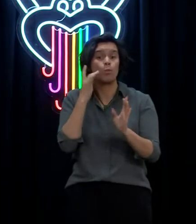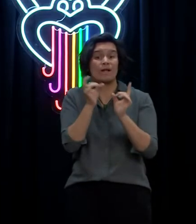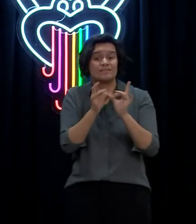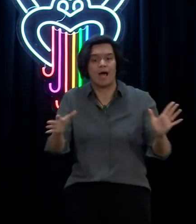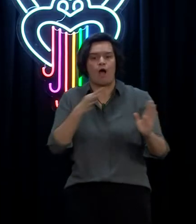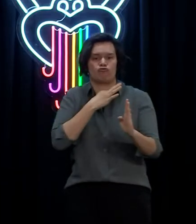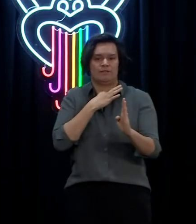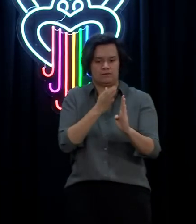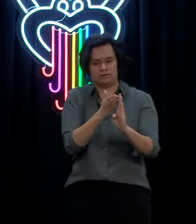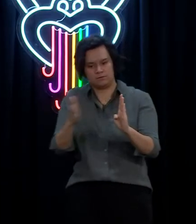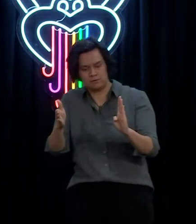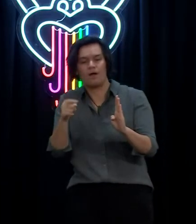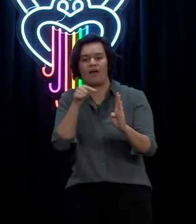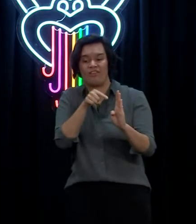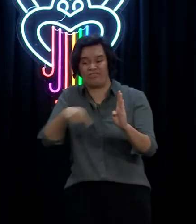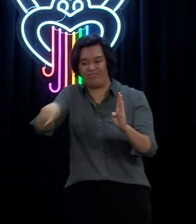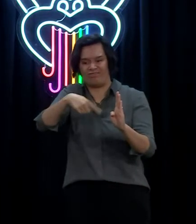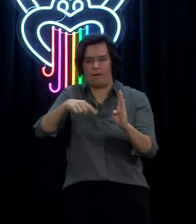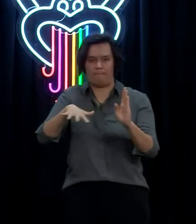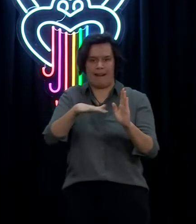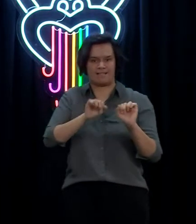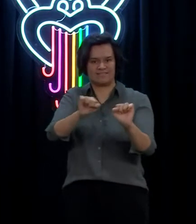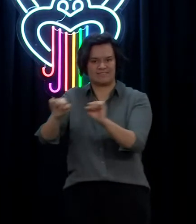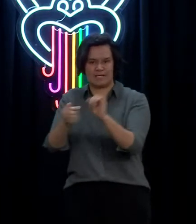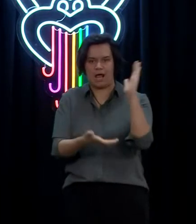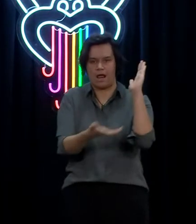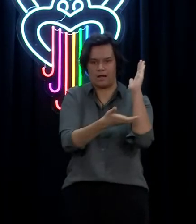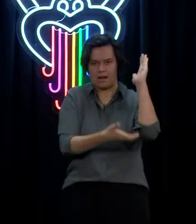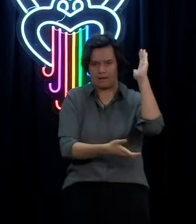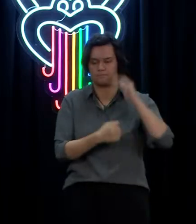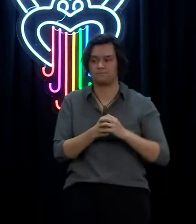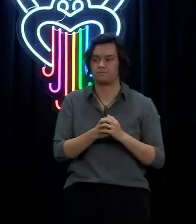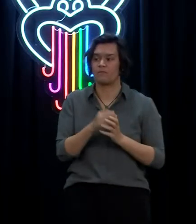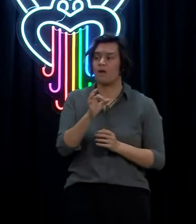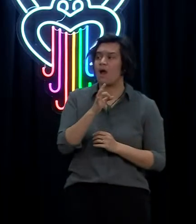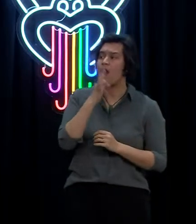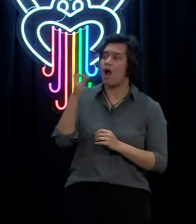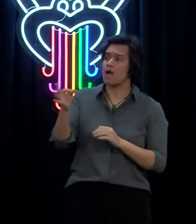question. Yeah, we'll just do Janae and then come down to you. Retail banks have been